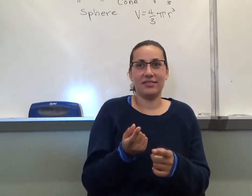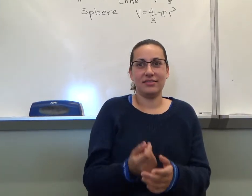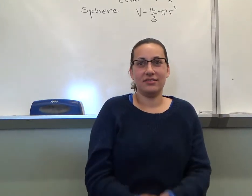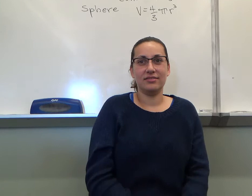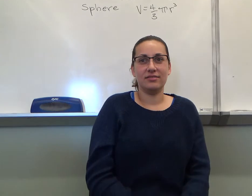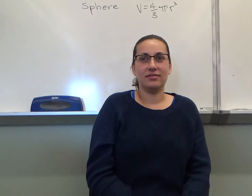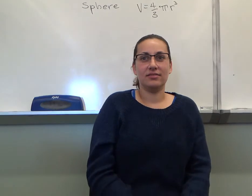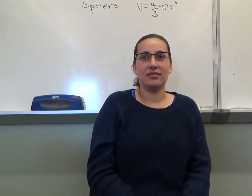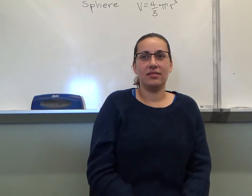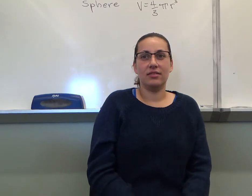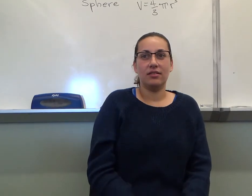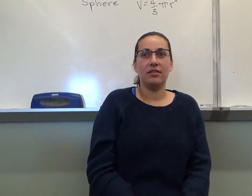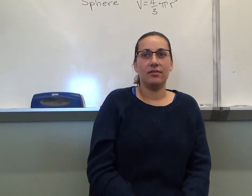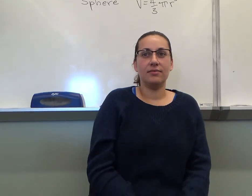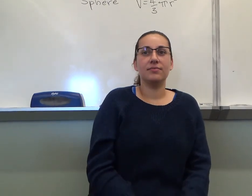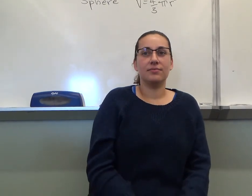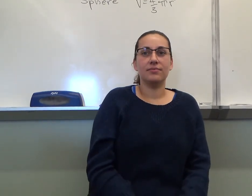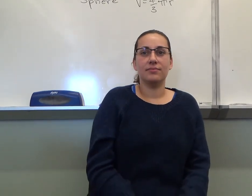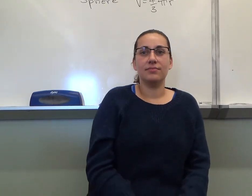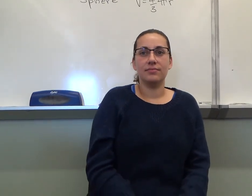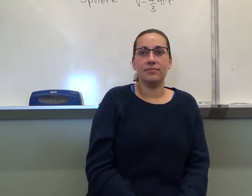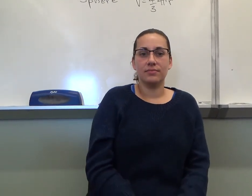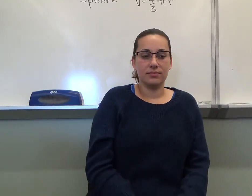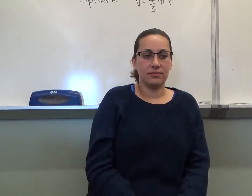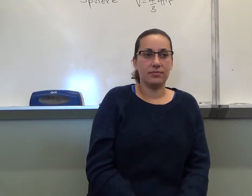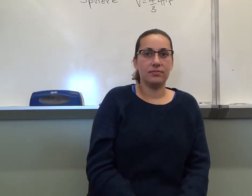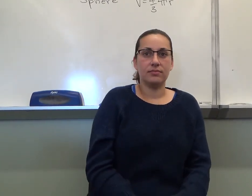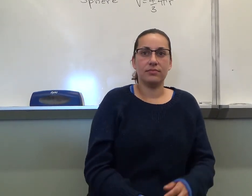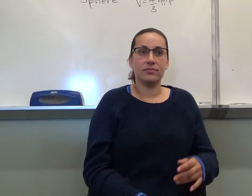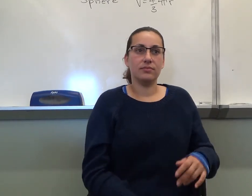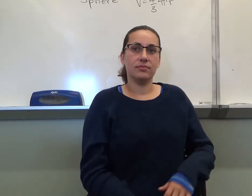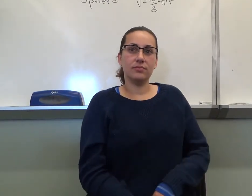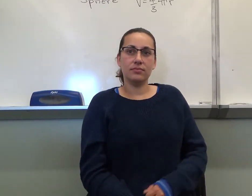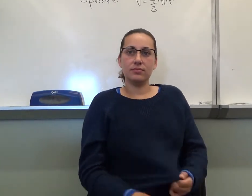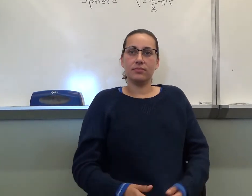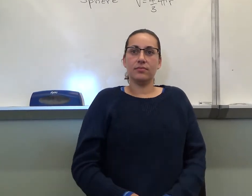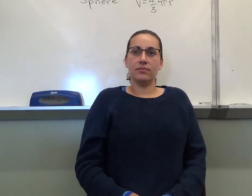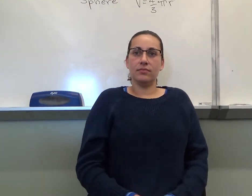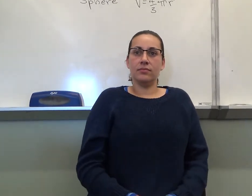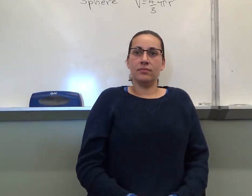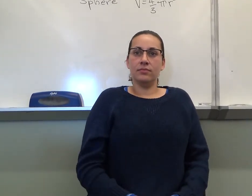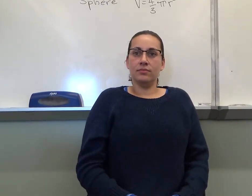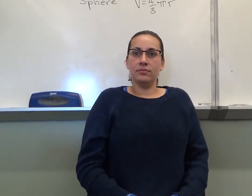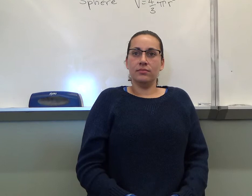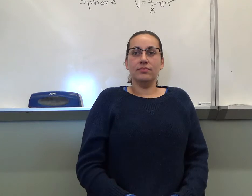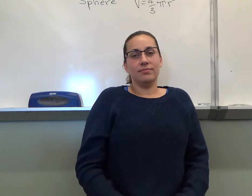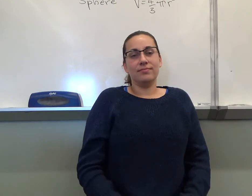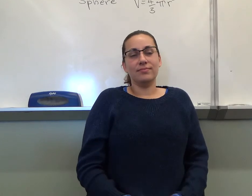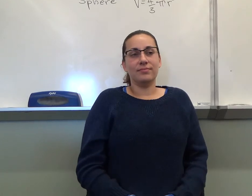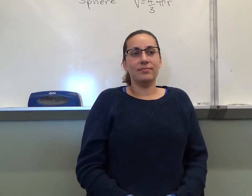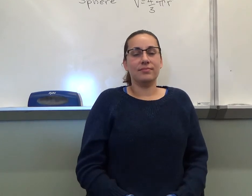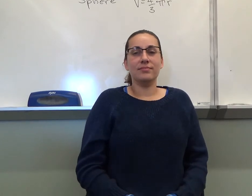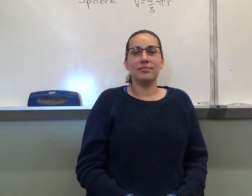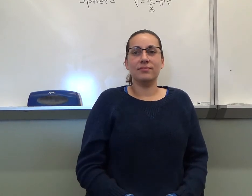Women started out at 100,000 in 1950, but went up to 700,000 in